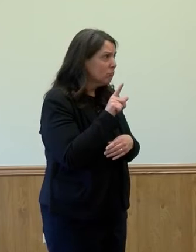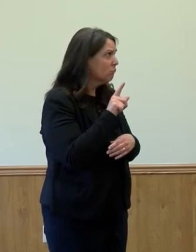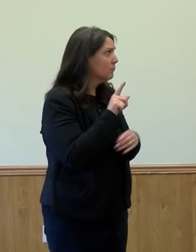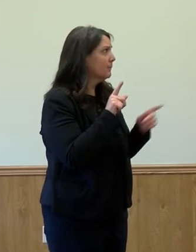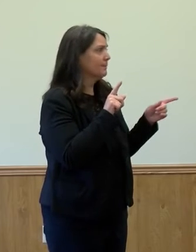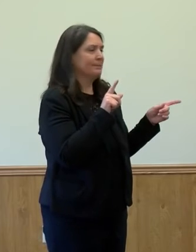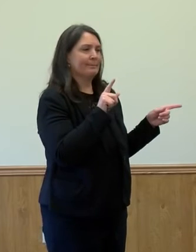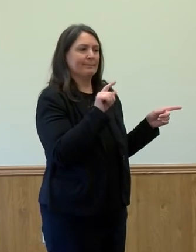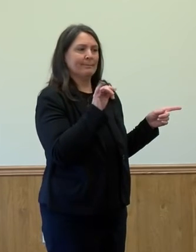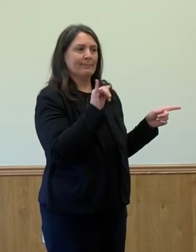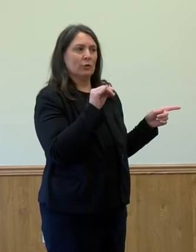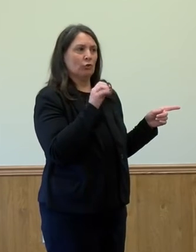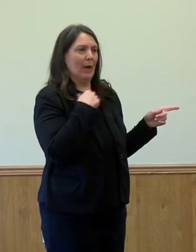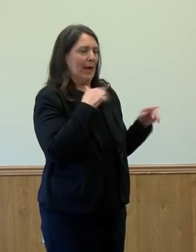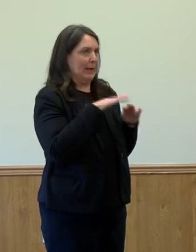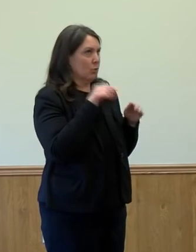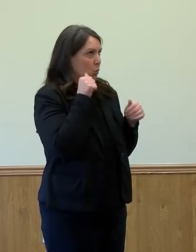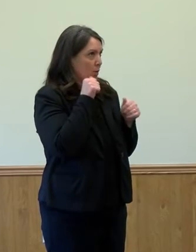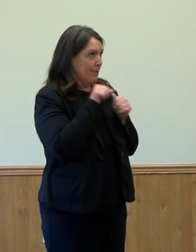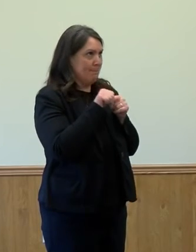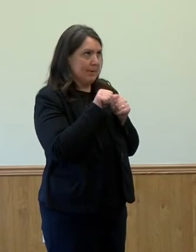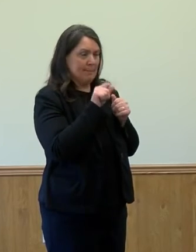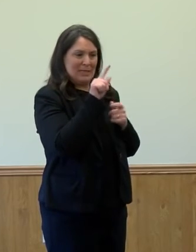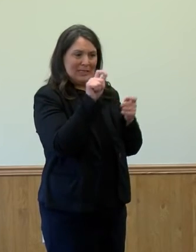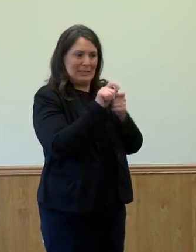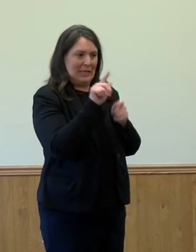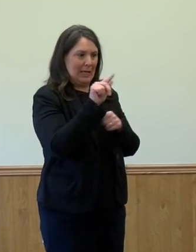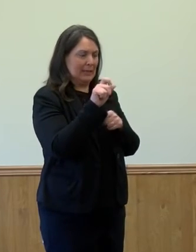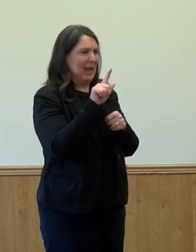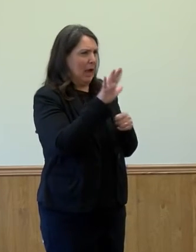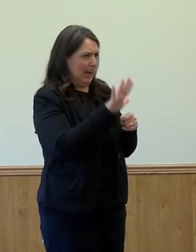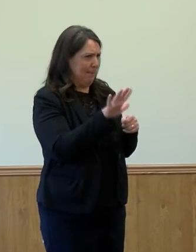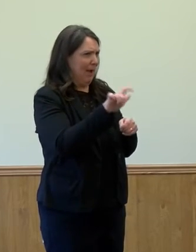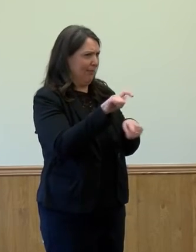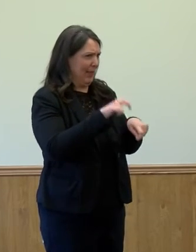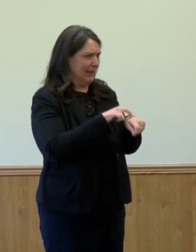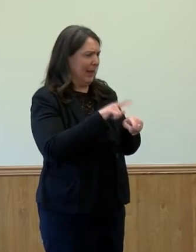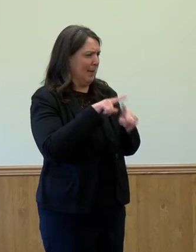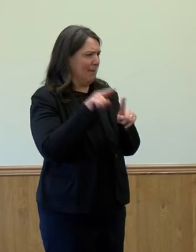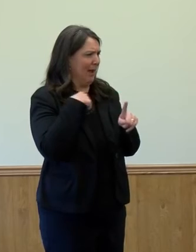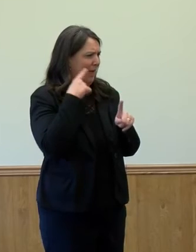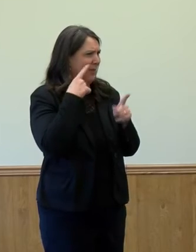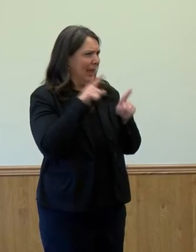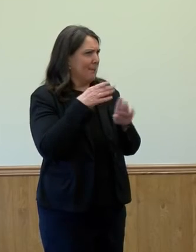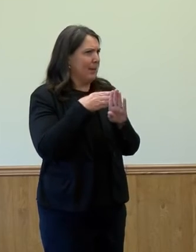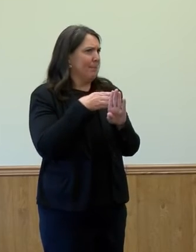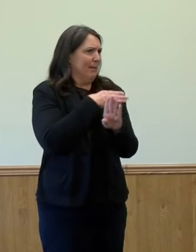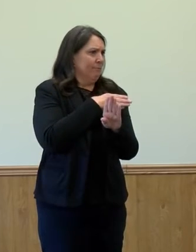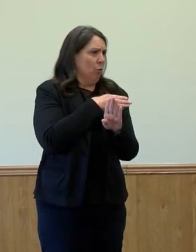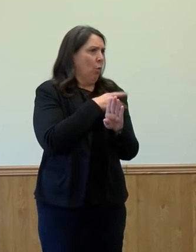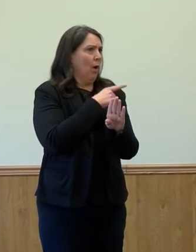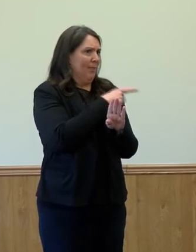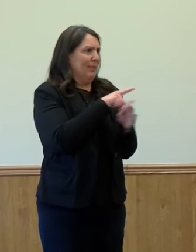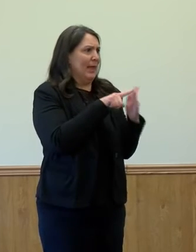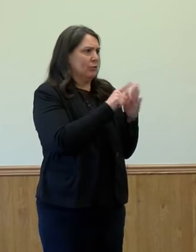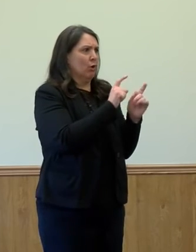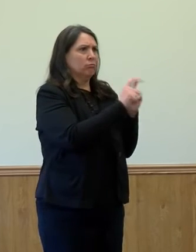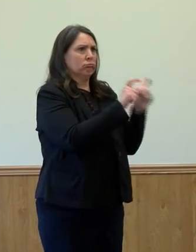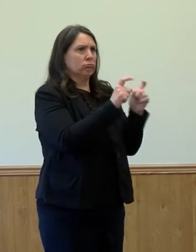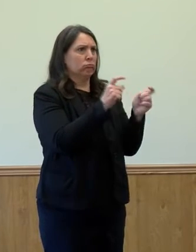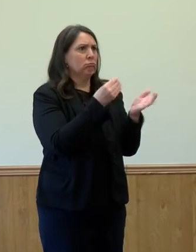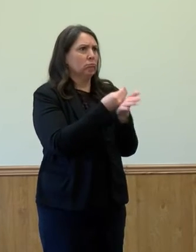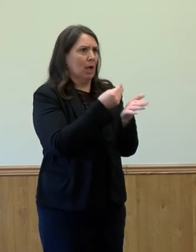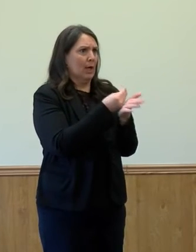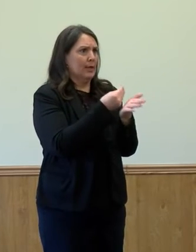I don't remember the exact dates. It was around then. I believe it was a little sooner than that, but that was when they started making the awards. And